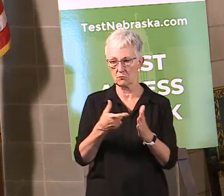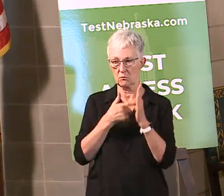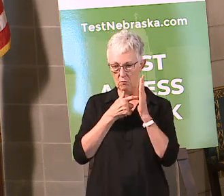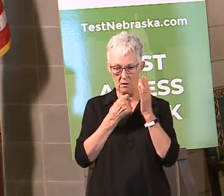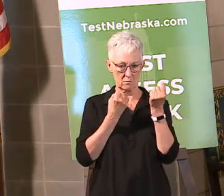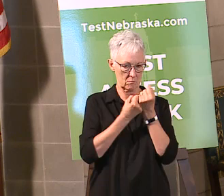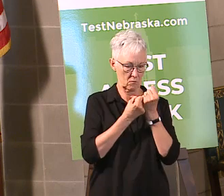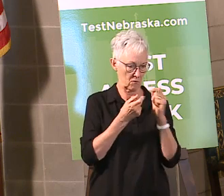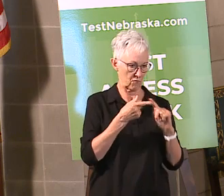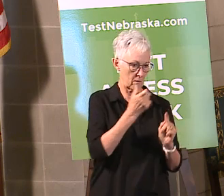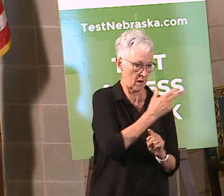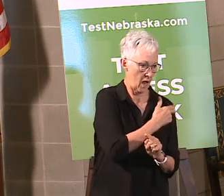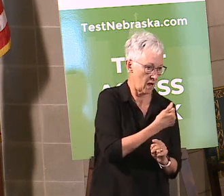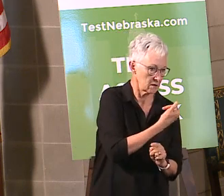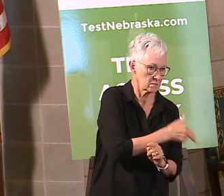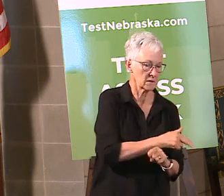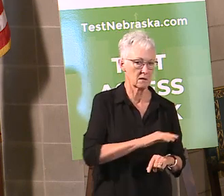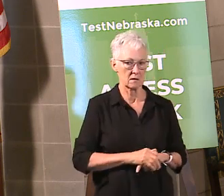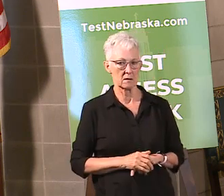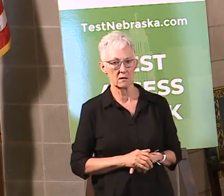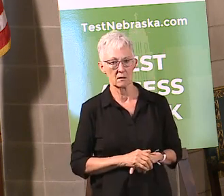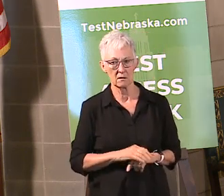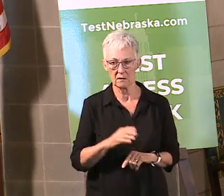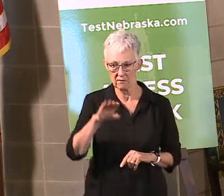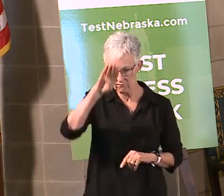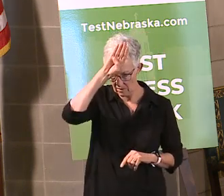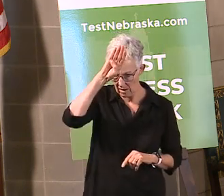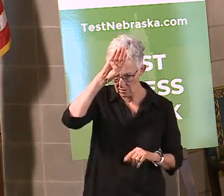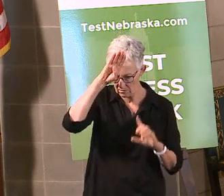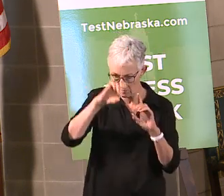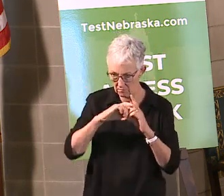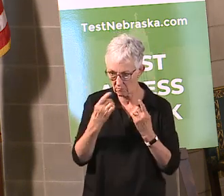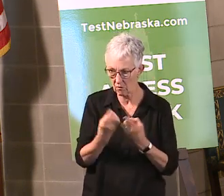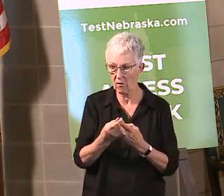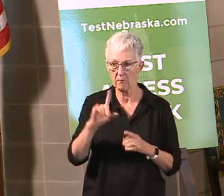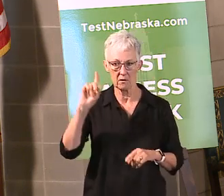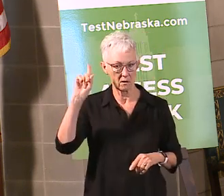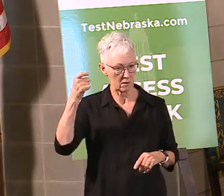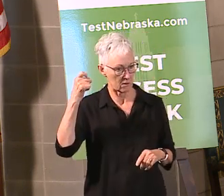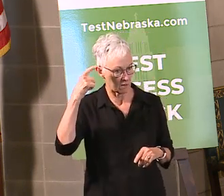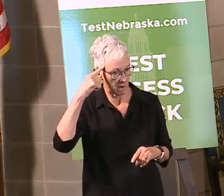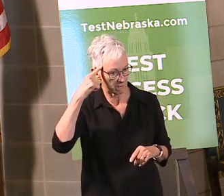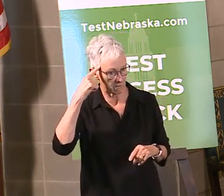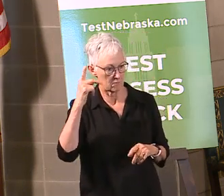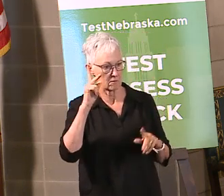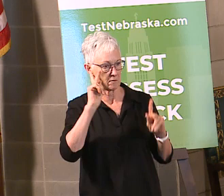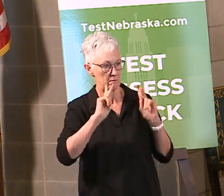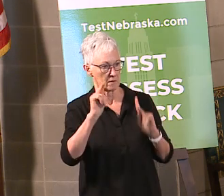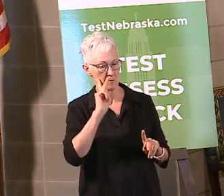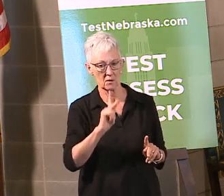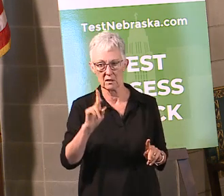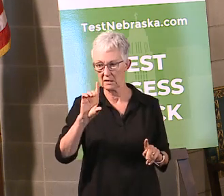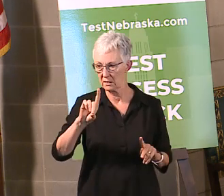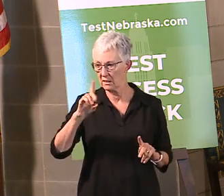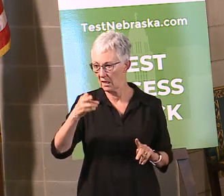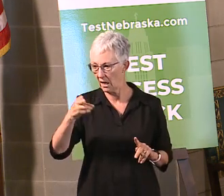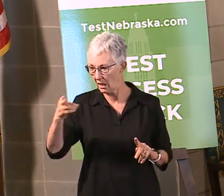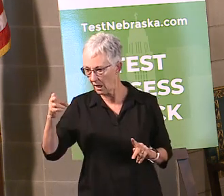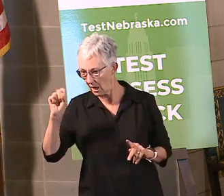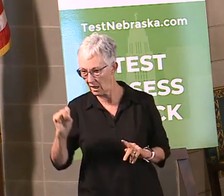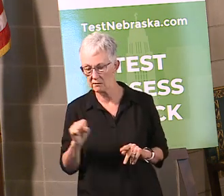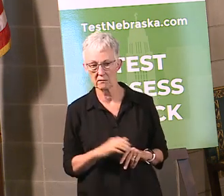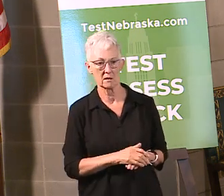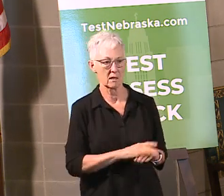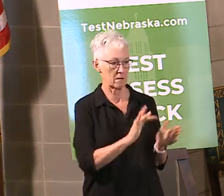EMS bases, fire agencies, government officials and offices like DHHS, the EMS board, and